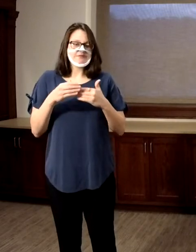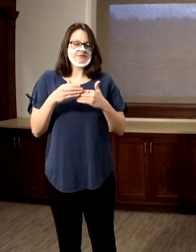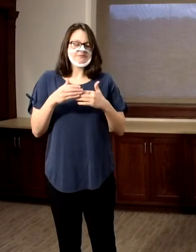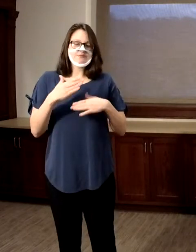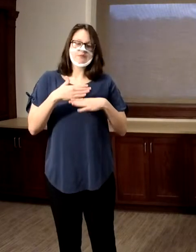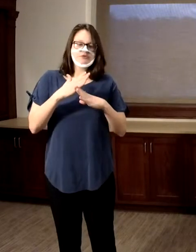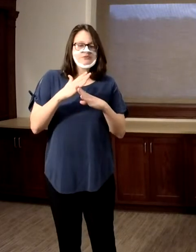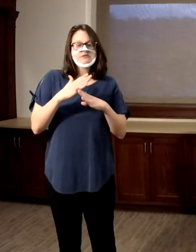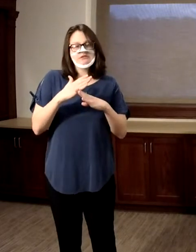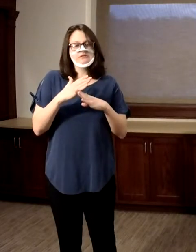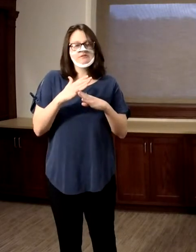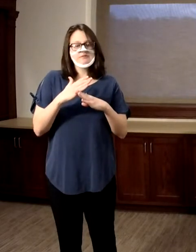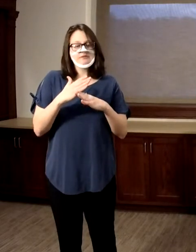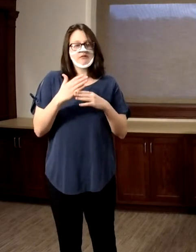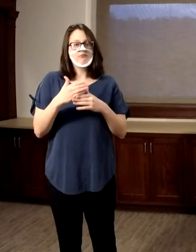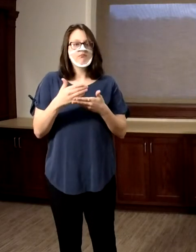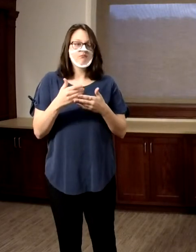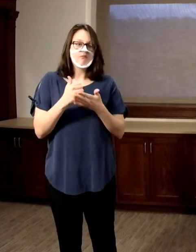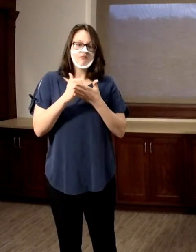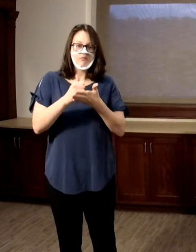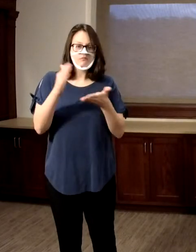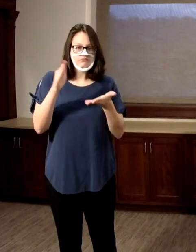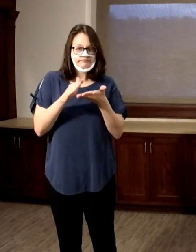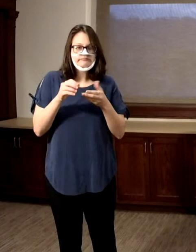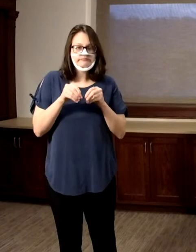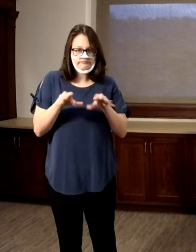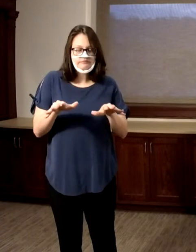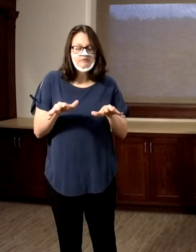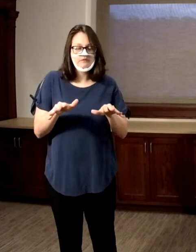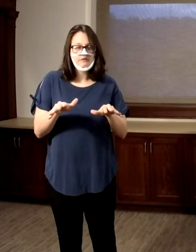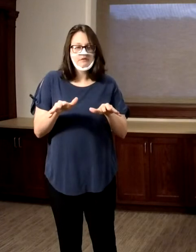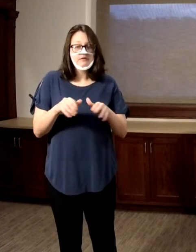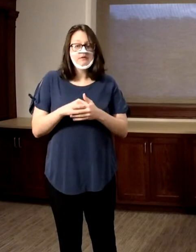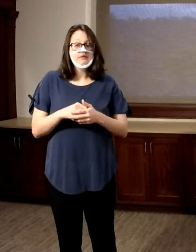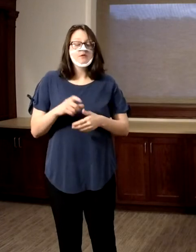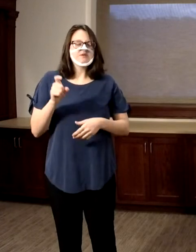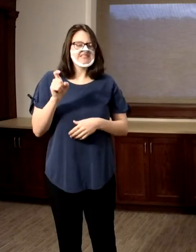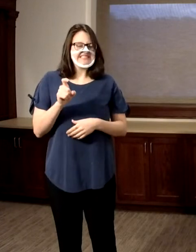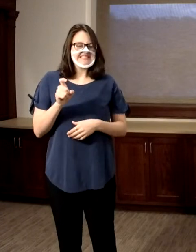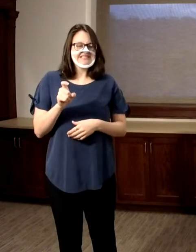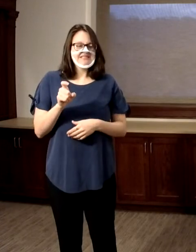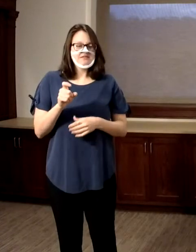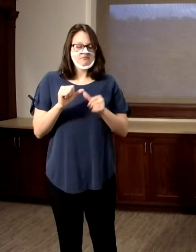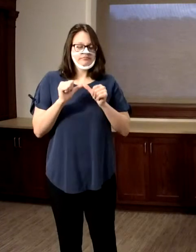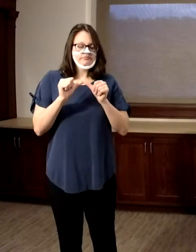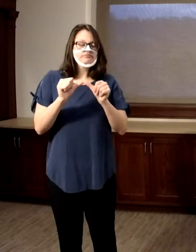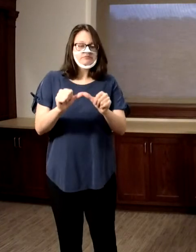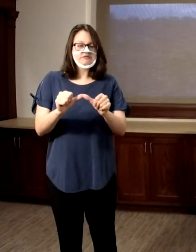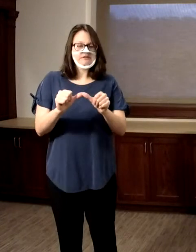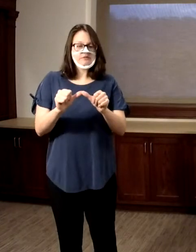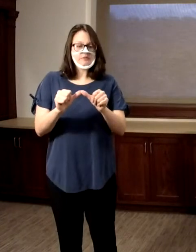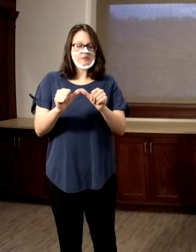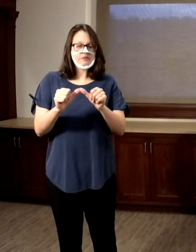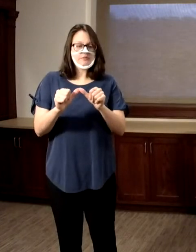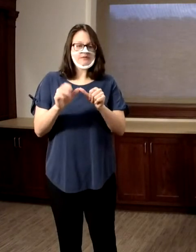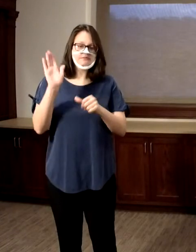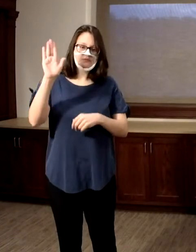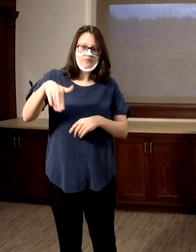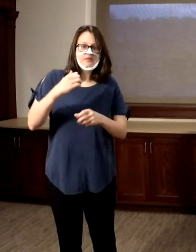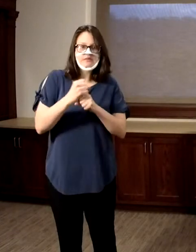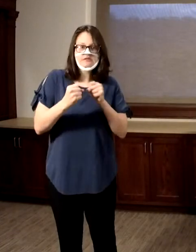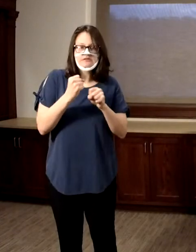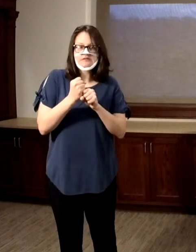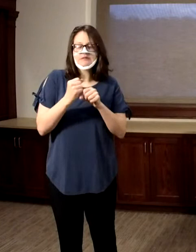limit the spread of COVID, there will also be additional need that will likely continue throughout the rest of the year and on into